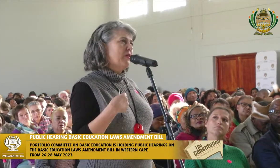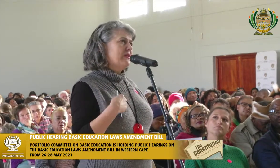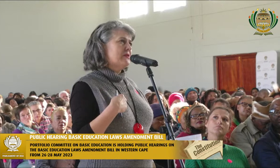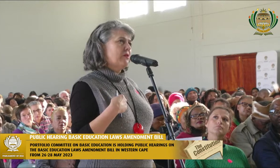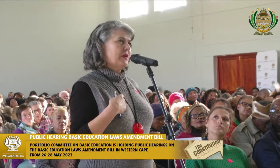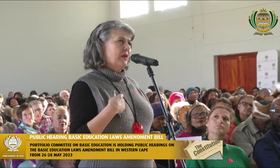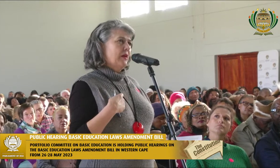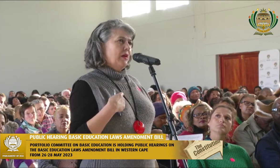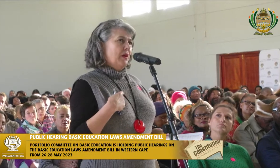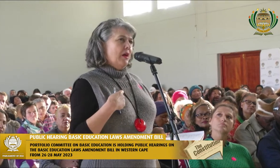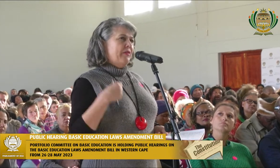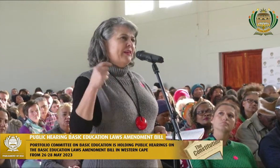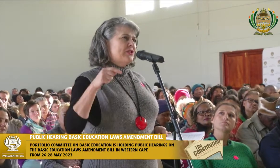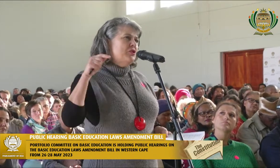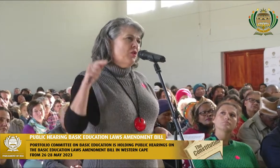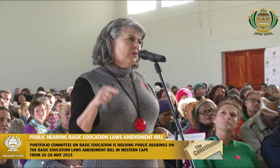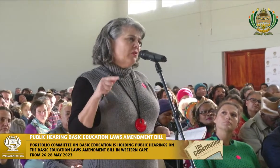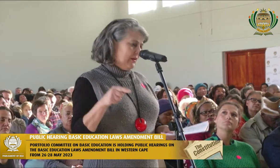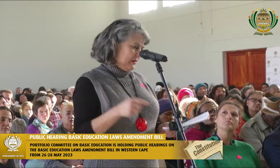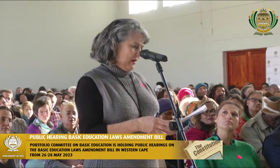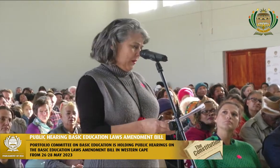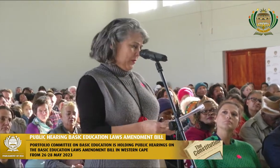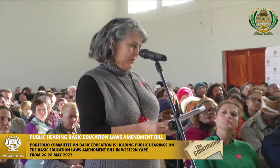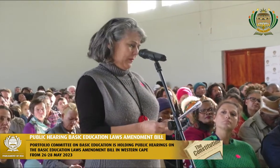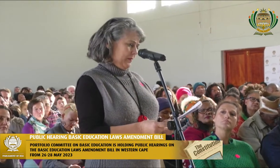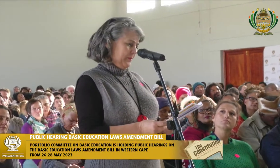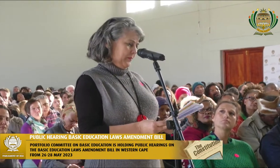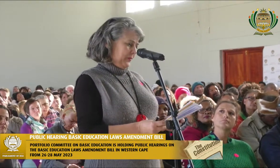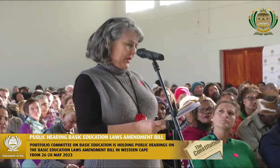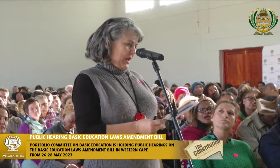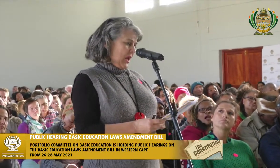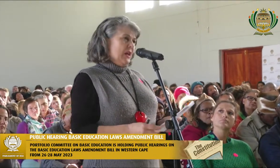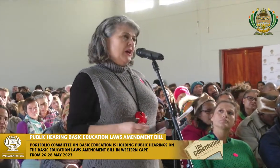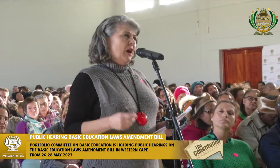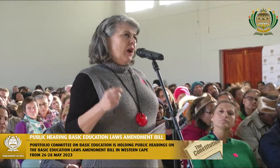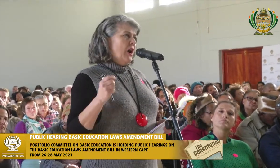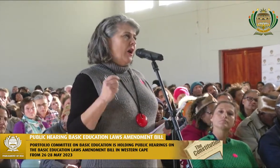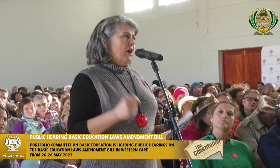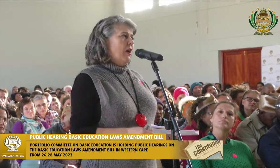where's our history? That is not written up.